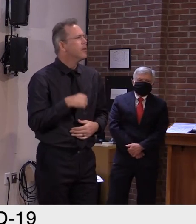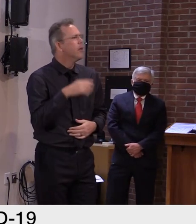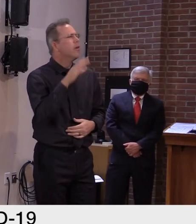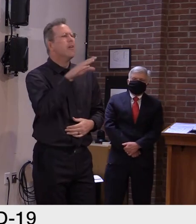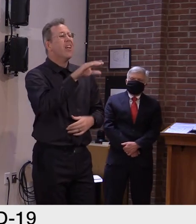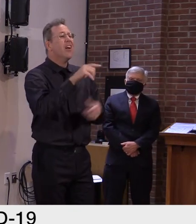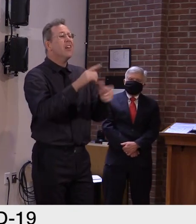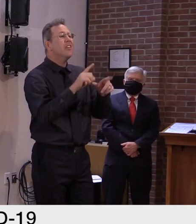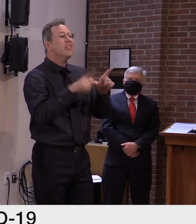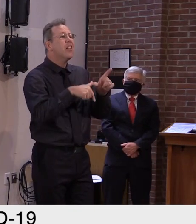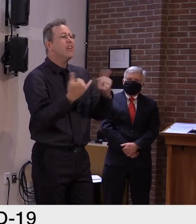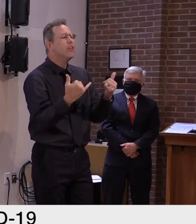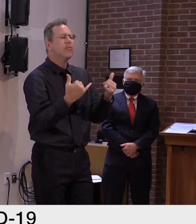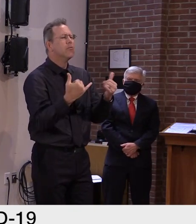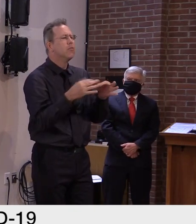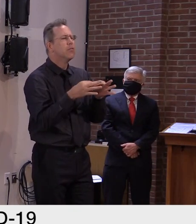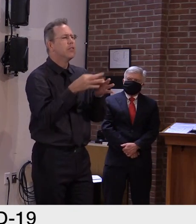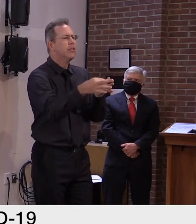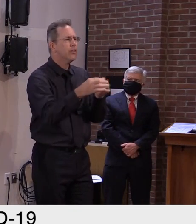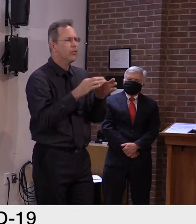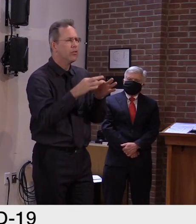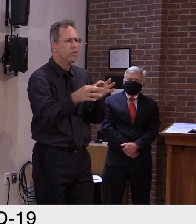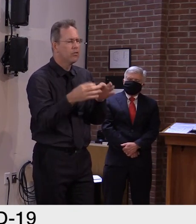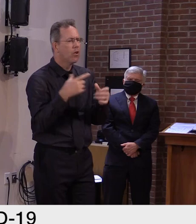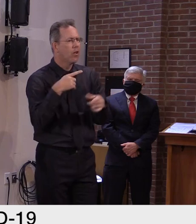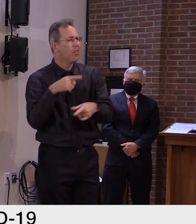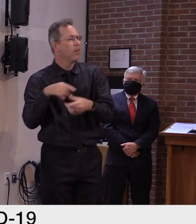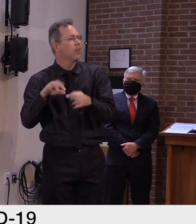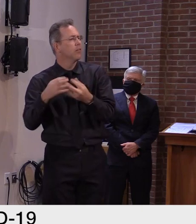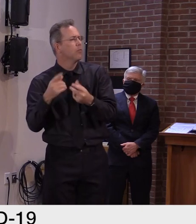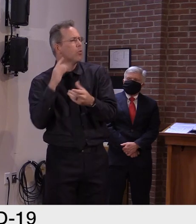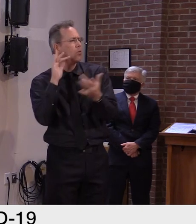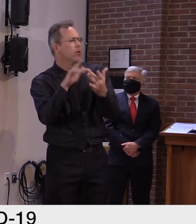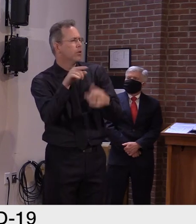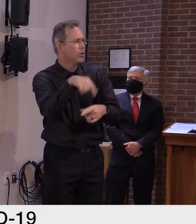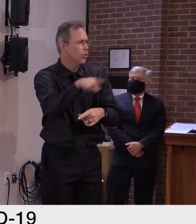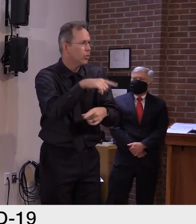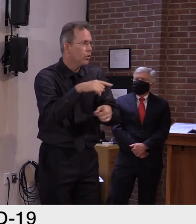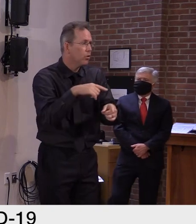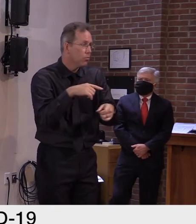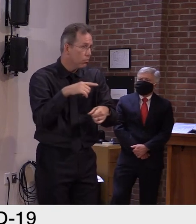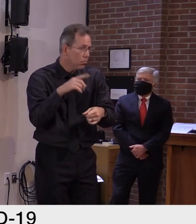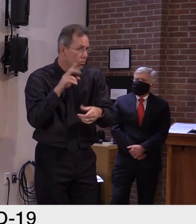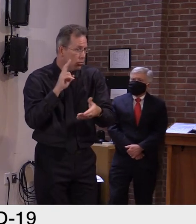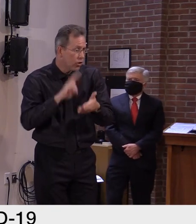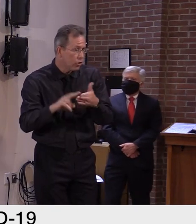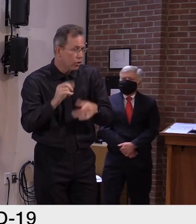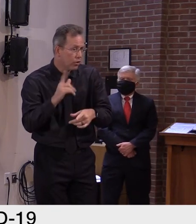you, or maybe Secretary Curley has that information.